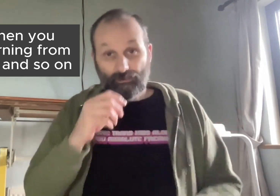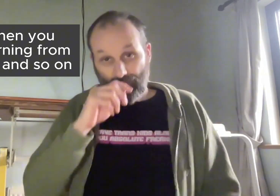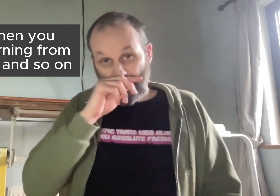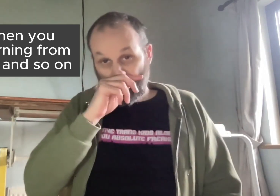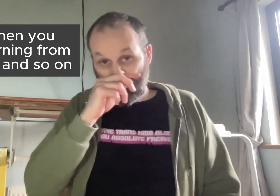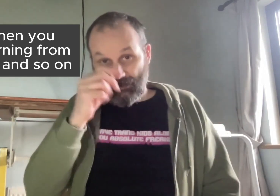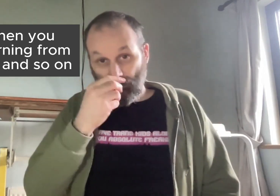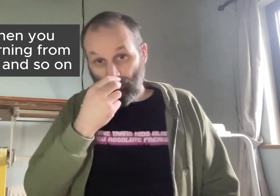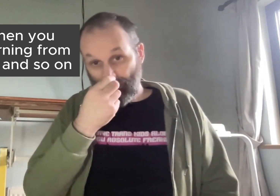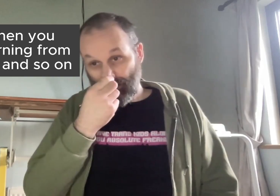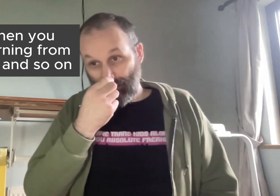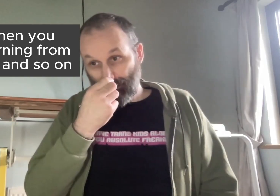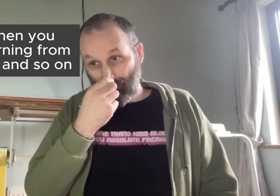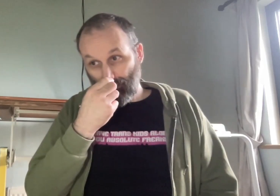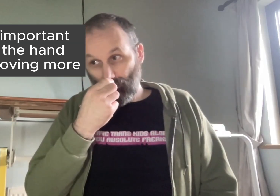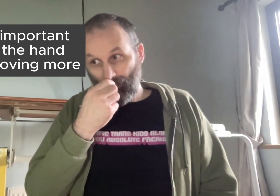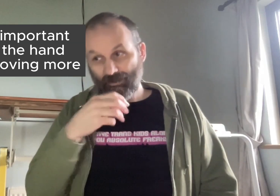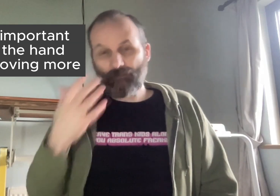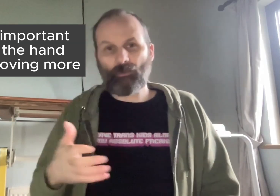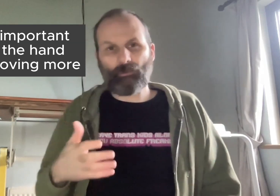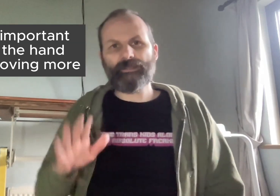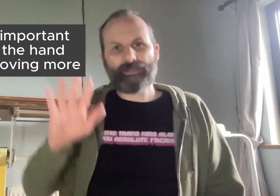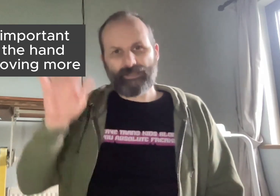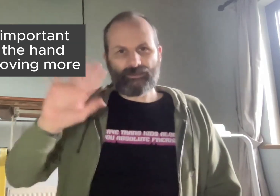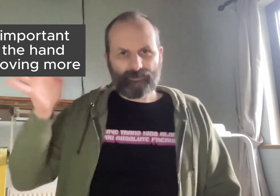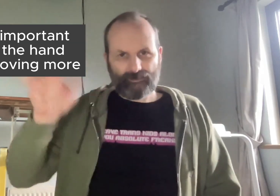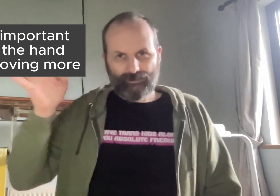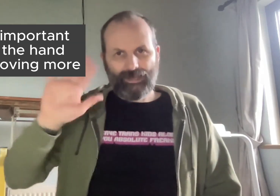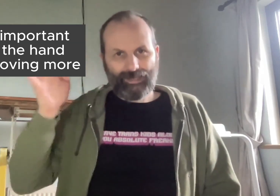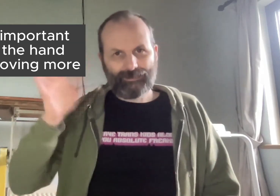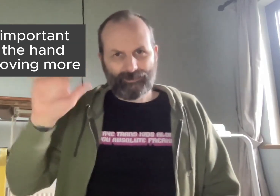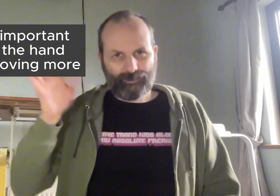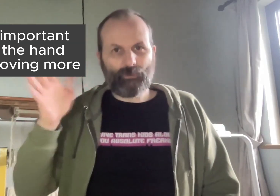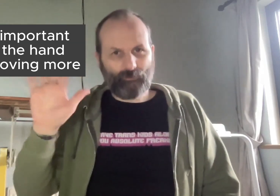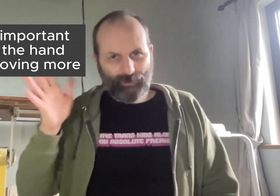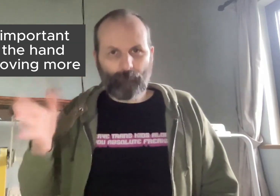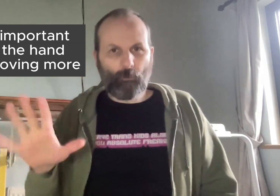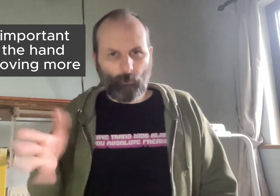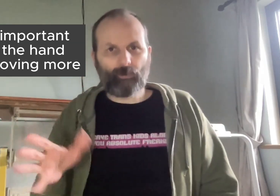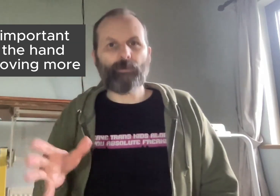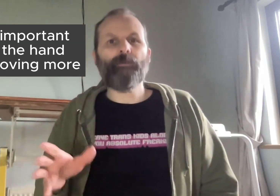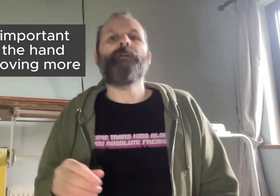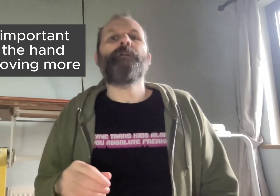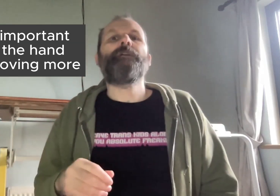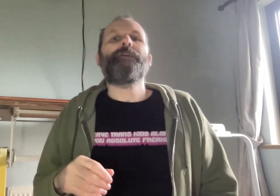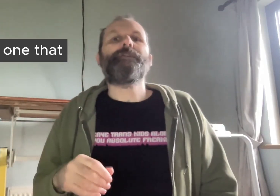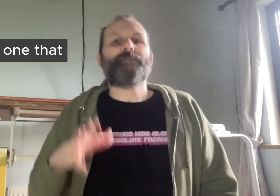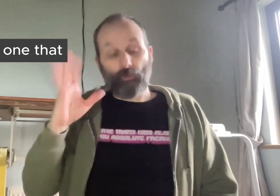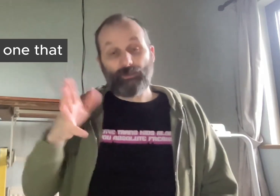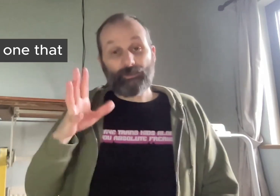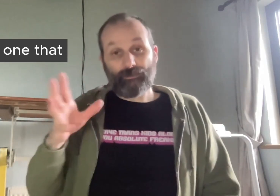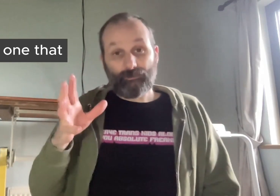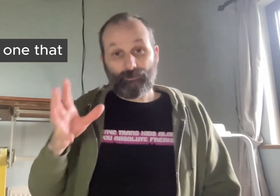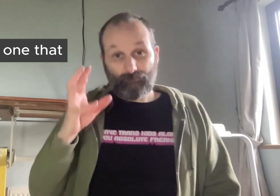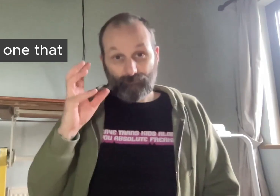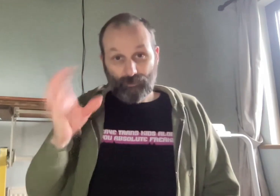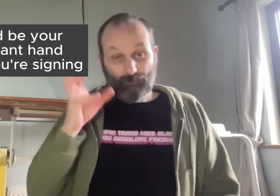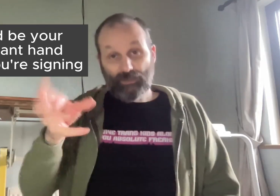videos and so on, what's important is that the hand that's moving more is the one that should be